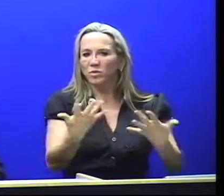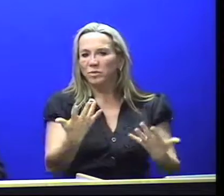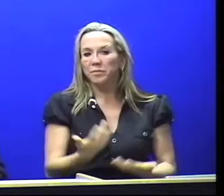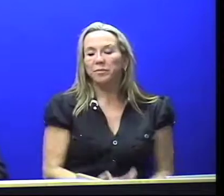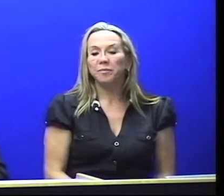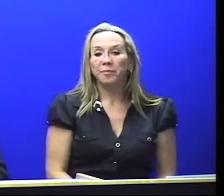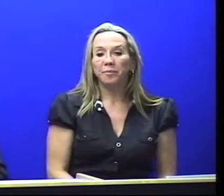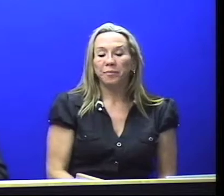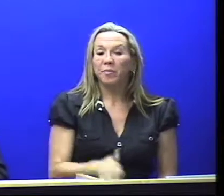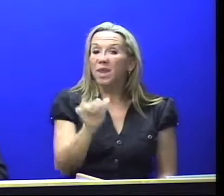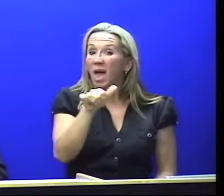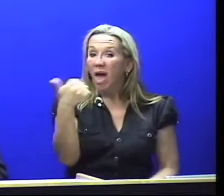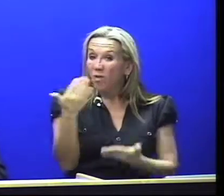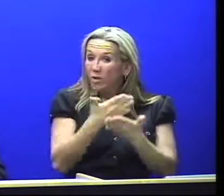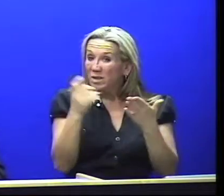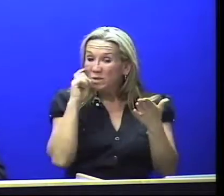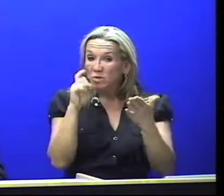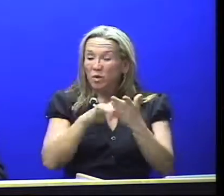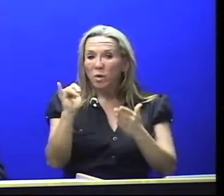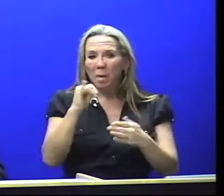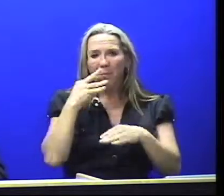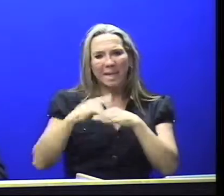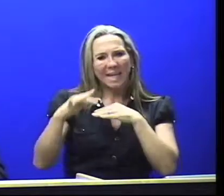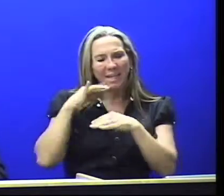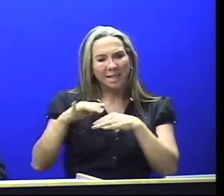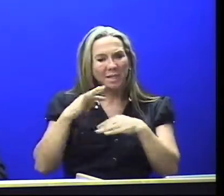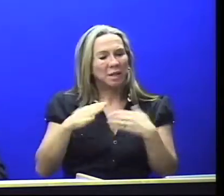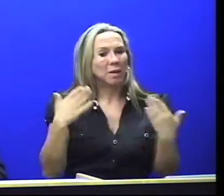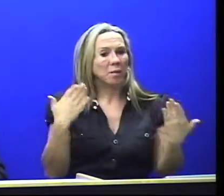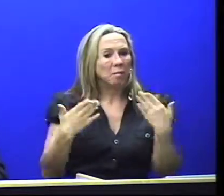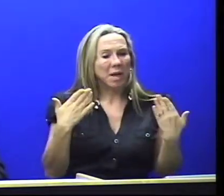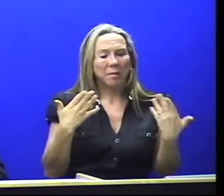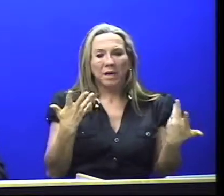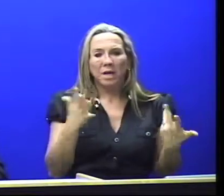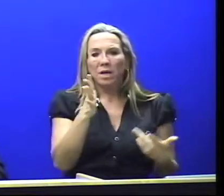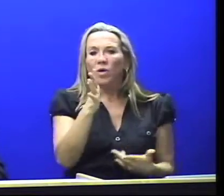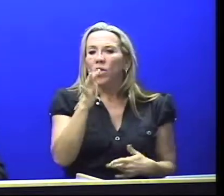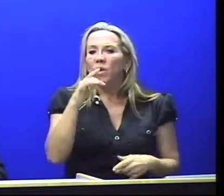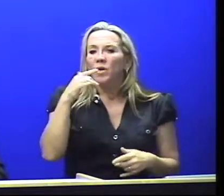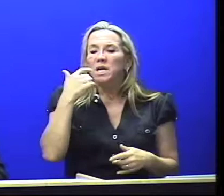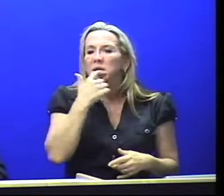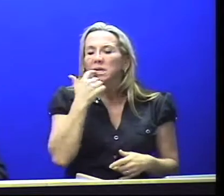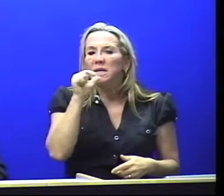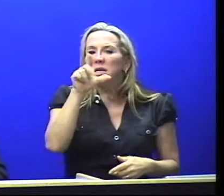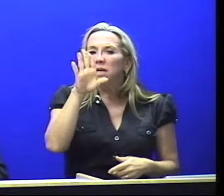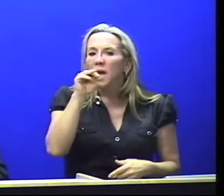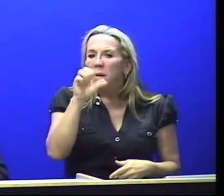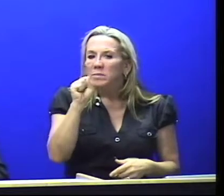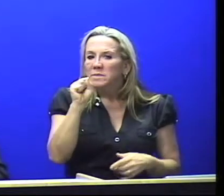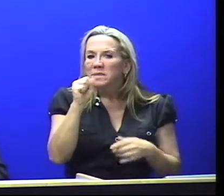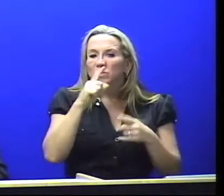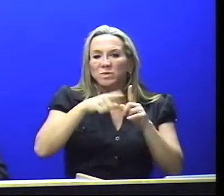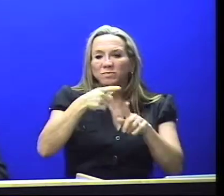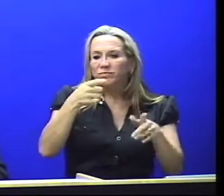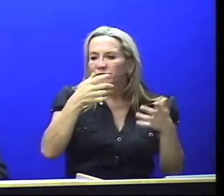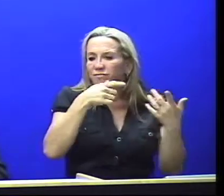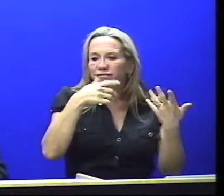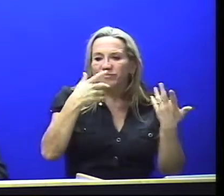The other thing is bleeding. You may notice bleeding in your gums, near your teeth,